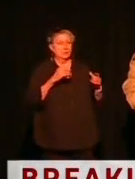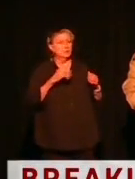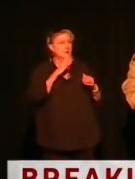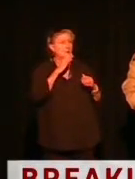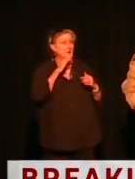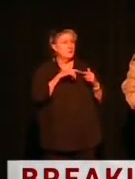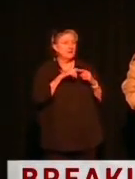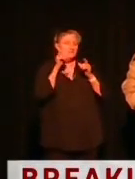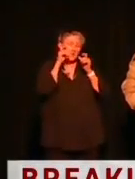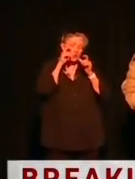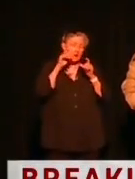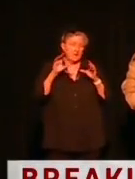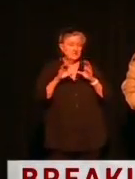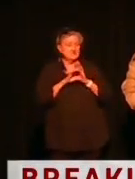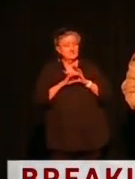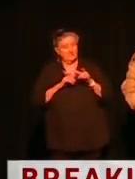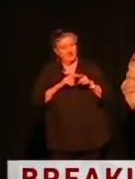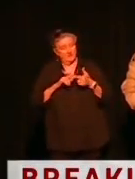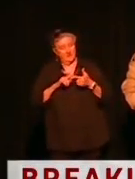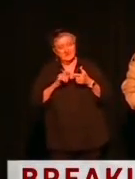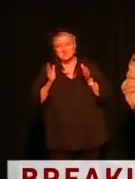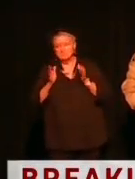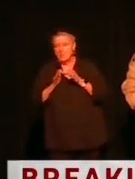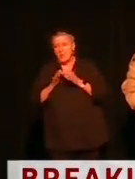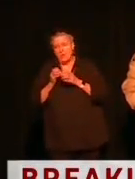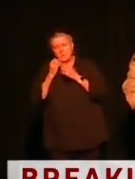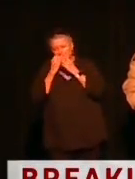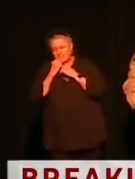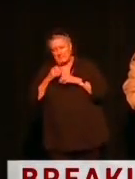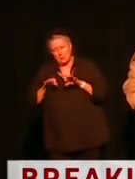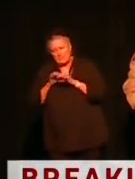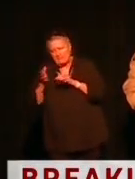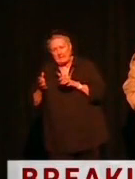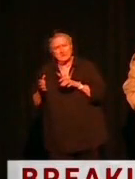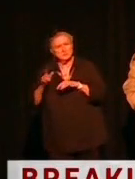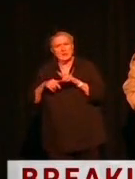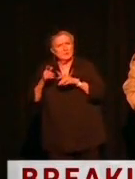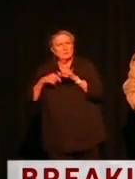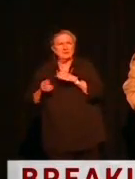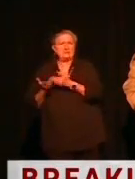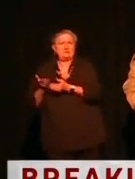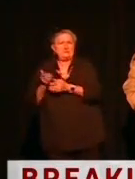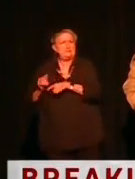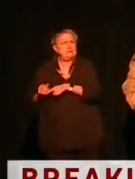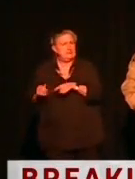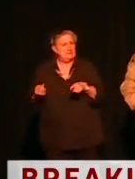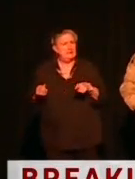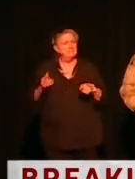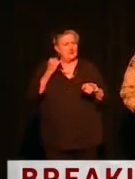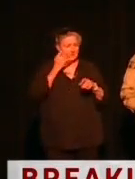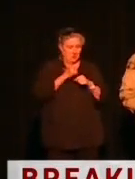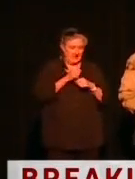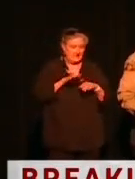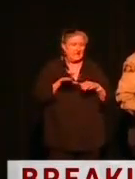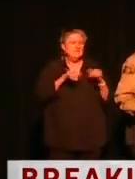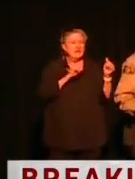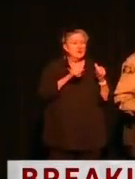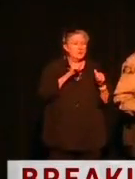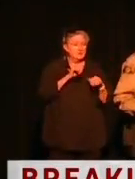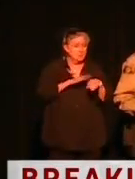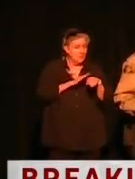And we're talking about photographs, small heirlooms, things that are irreplaceable. If you get an